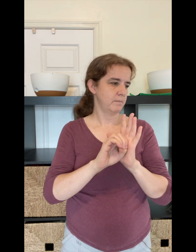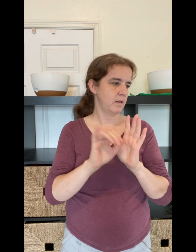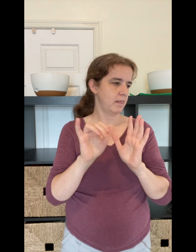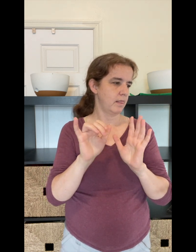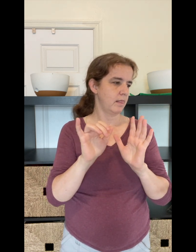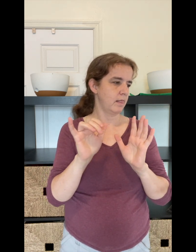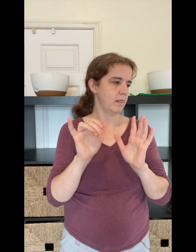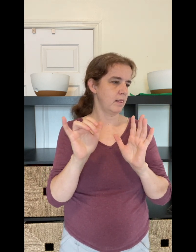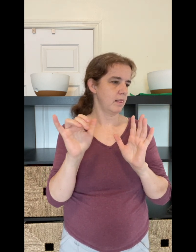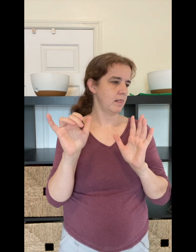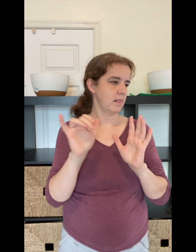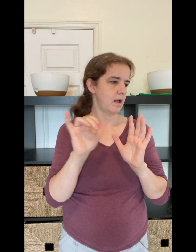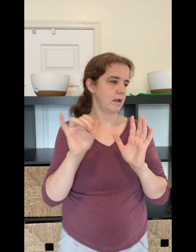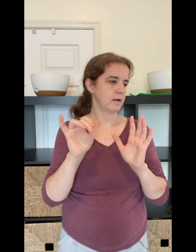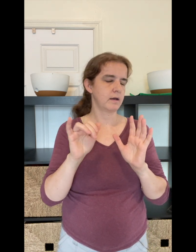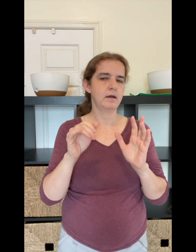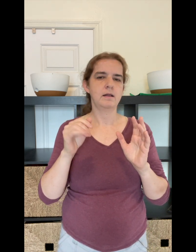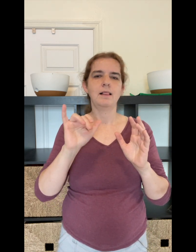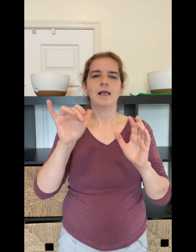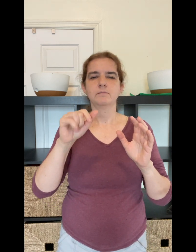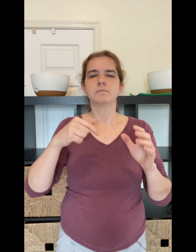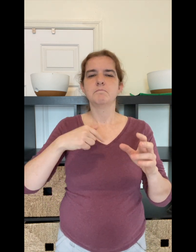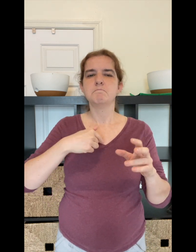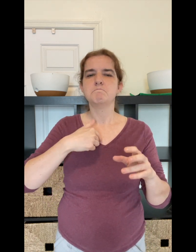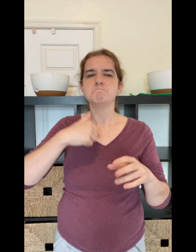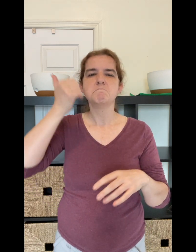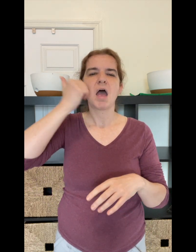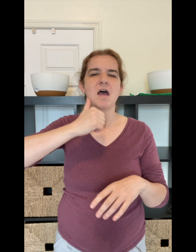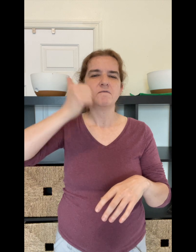That means, for example, like